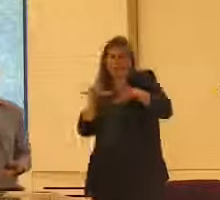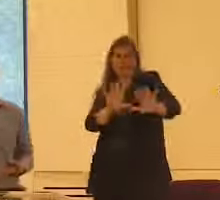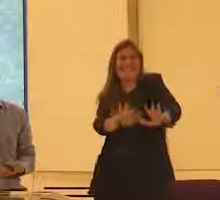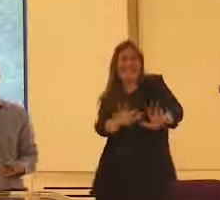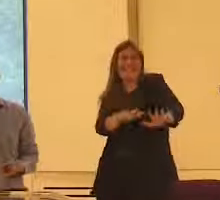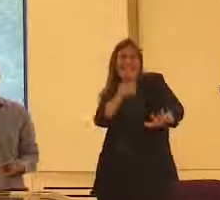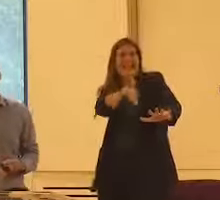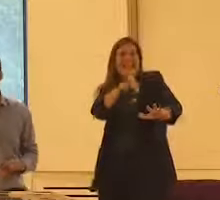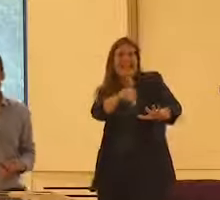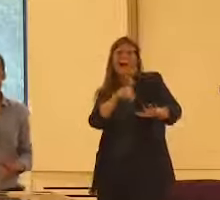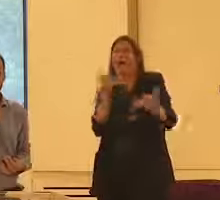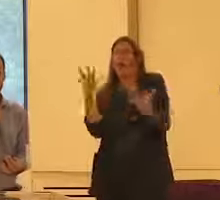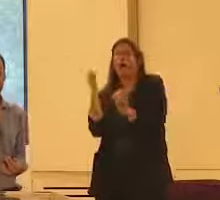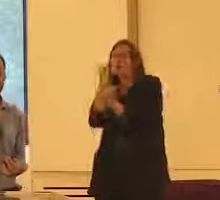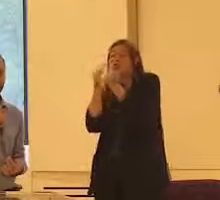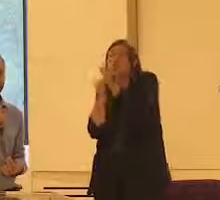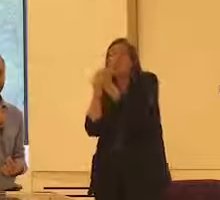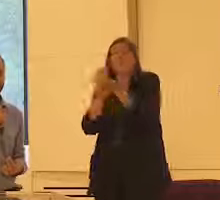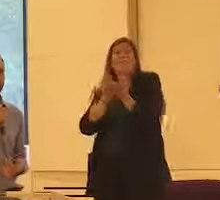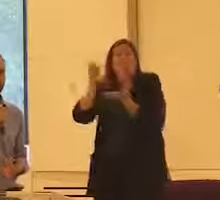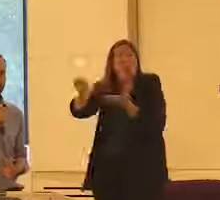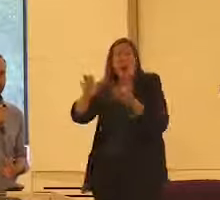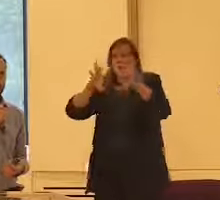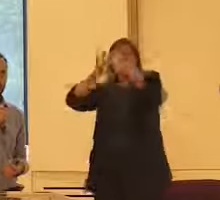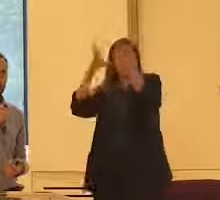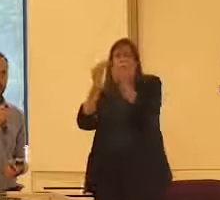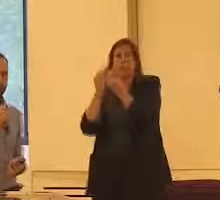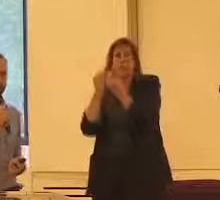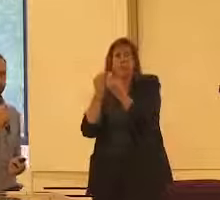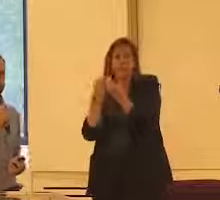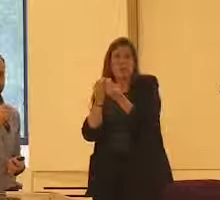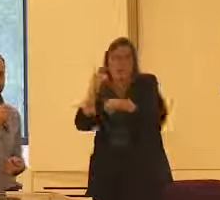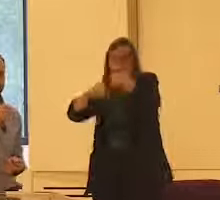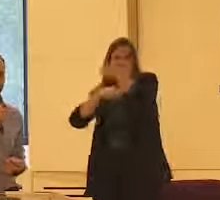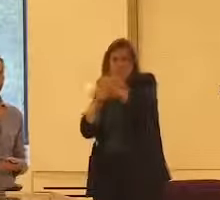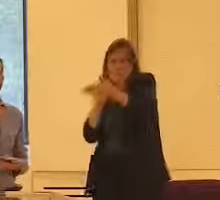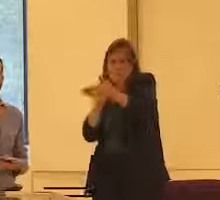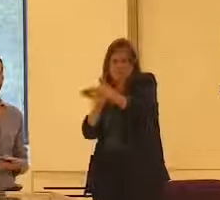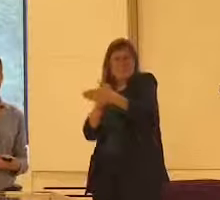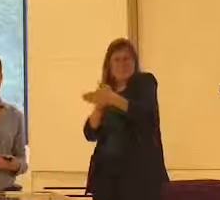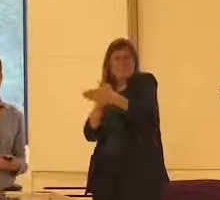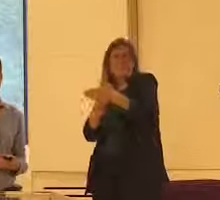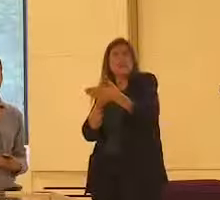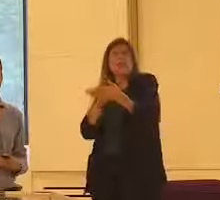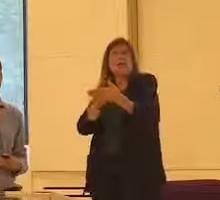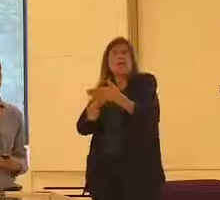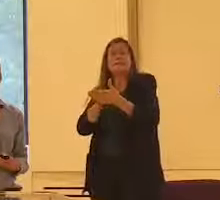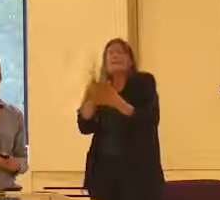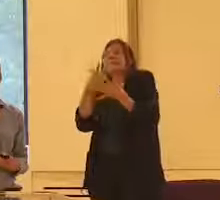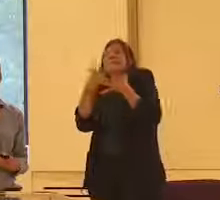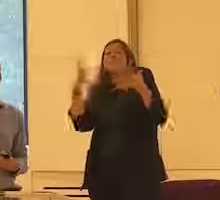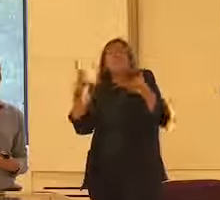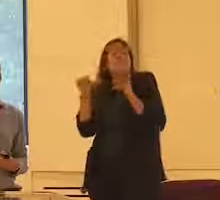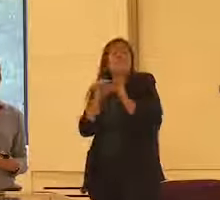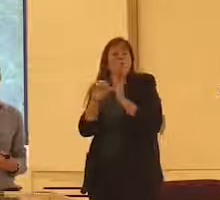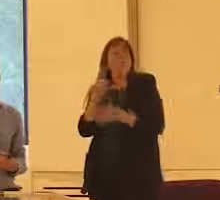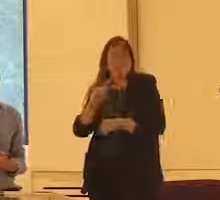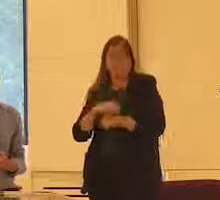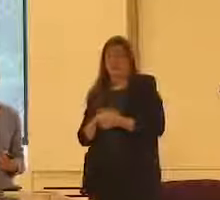in the NHS and funding make it incredibly difficult. One of the big problems is that deaf people have to